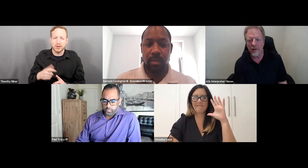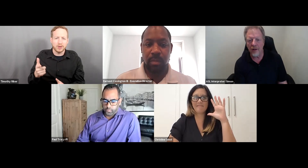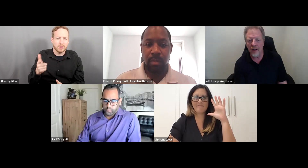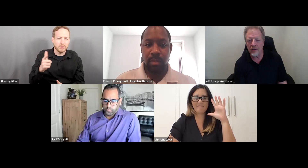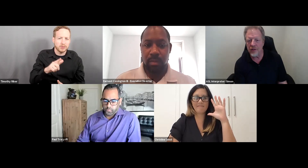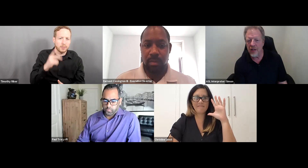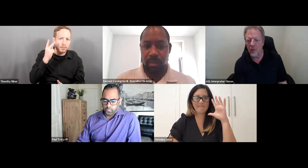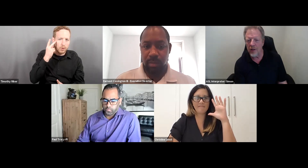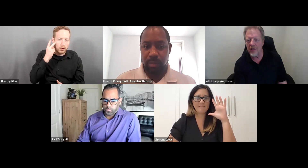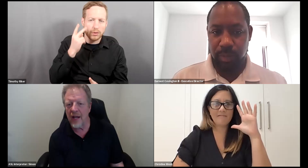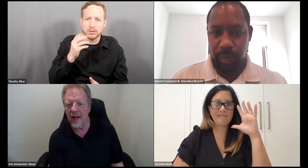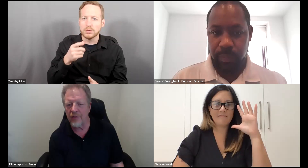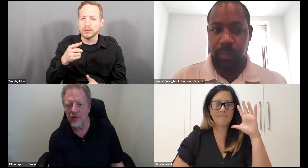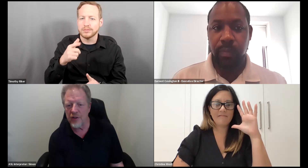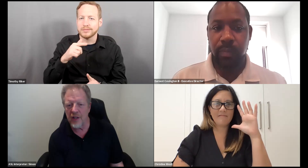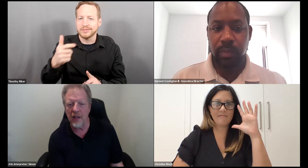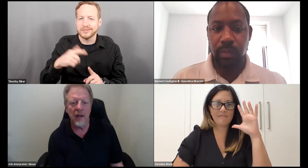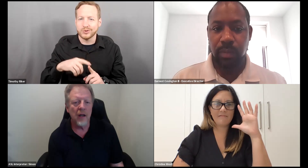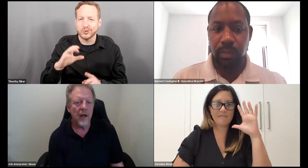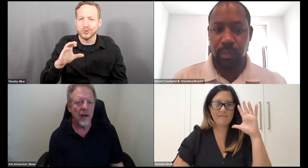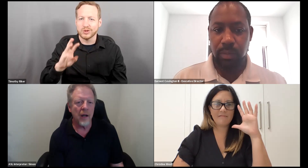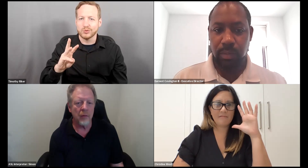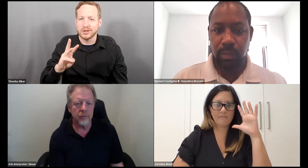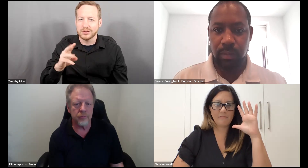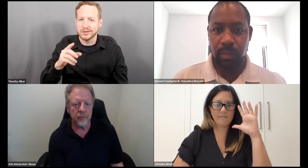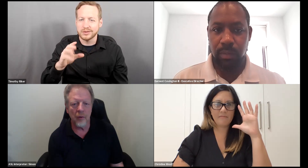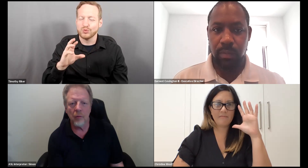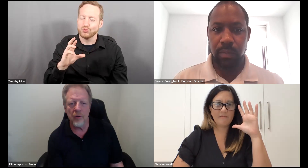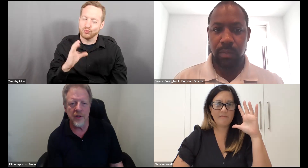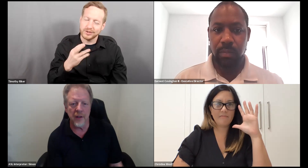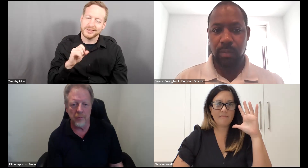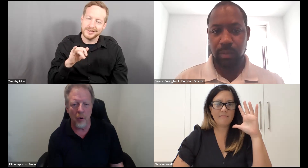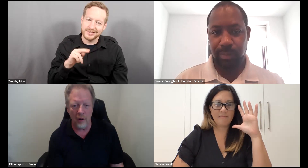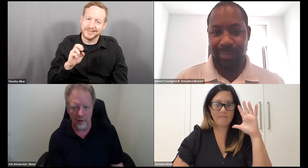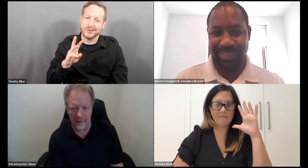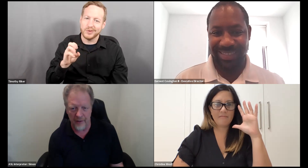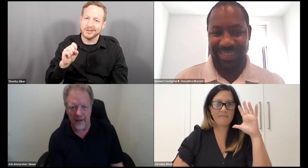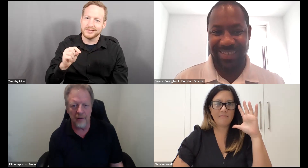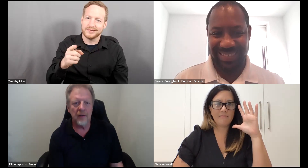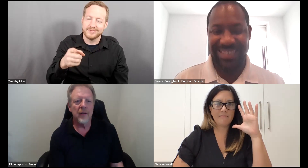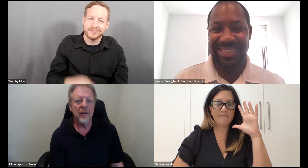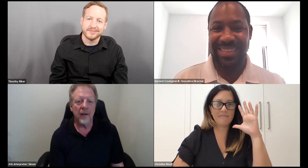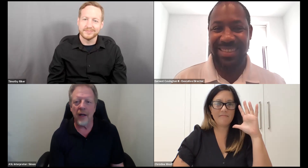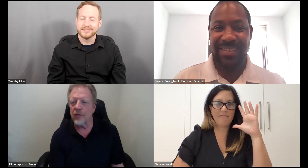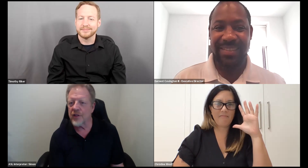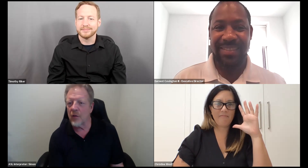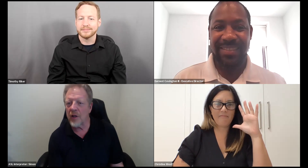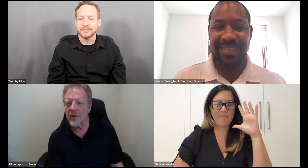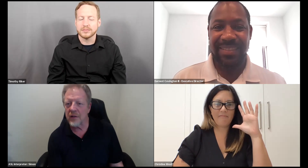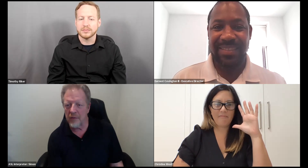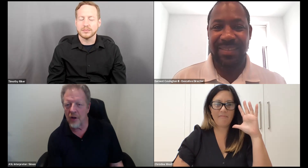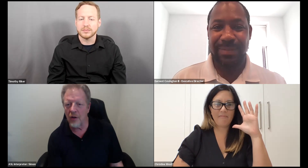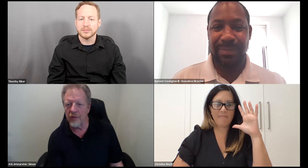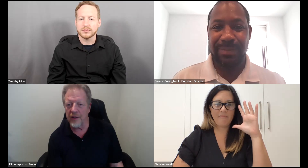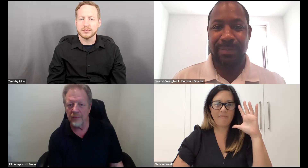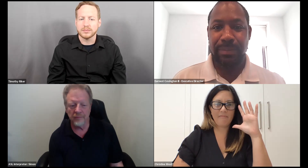I'd like to recognize Christine West, and then after Christine, we'll see Paul after that. Okay, Christine West,